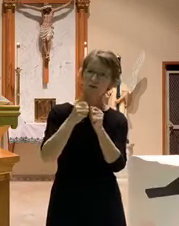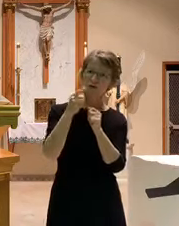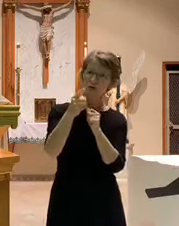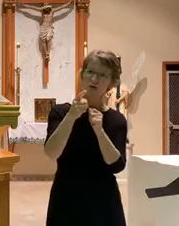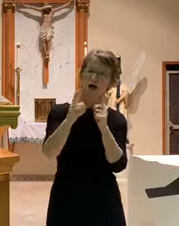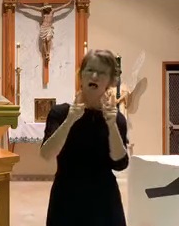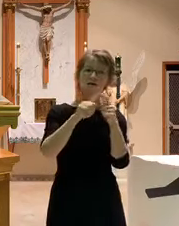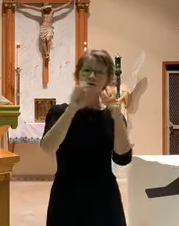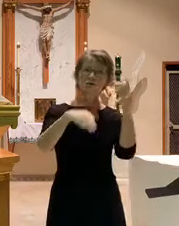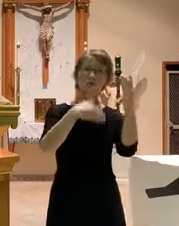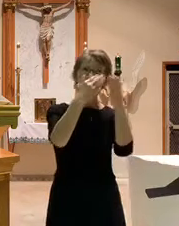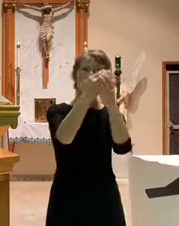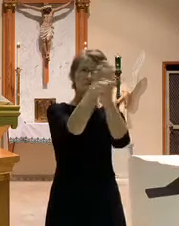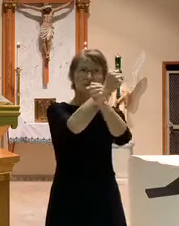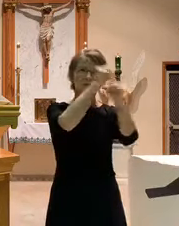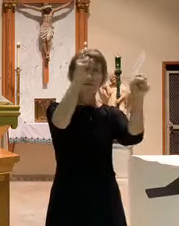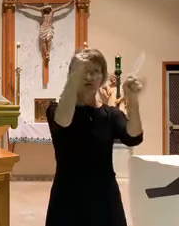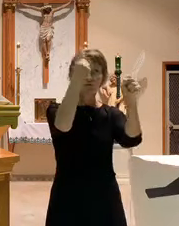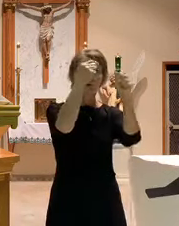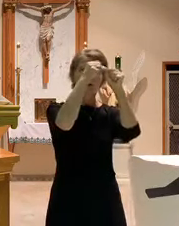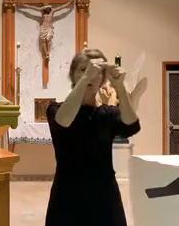to eternal life.